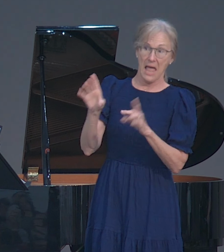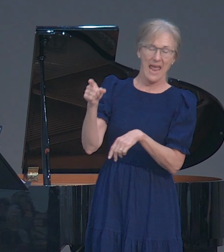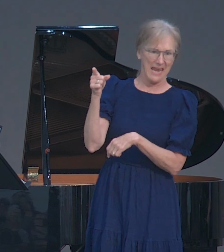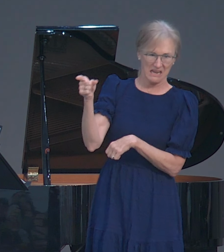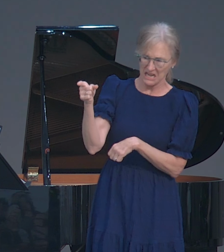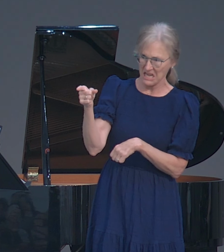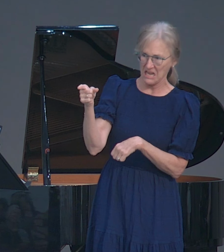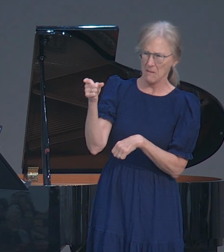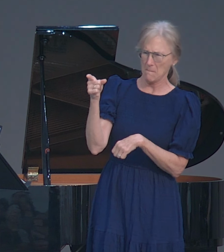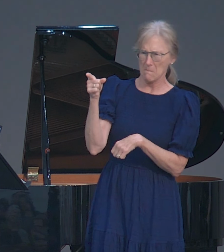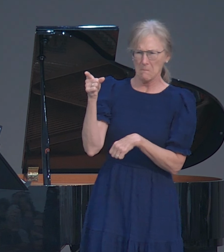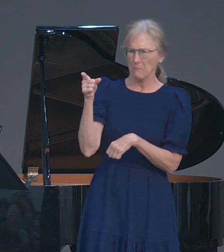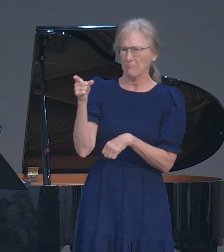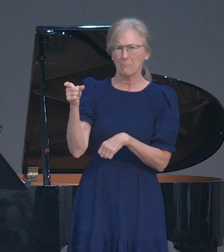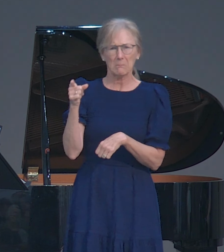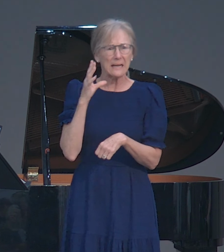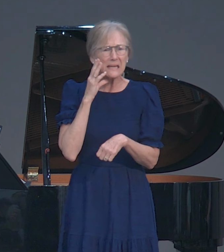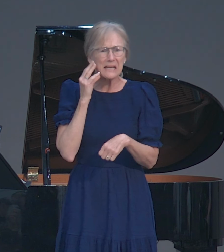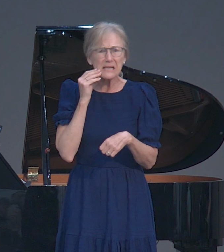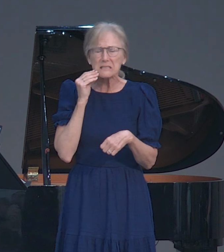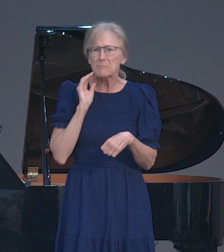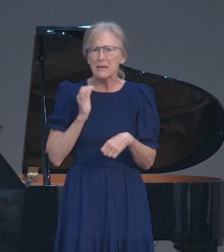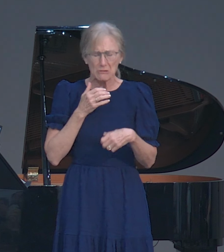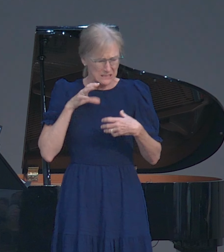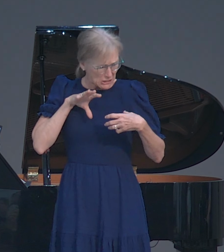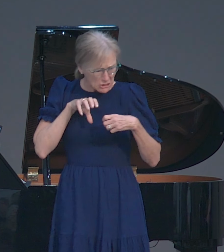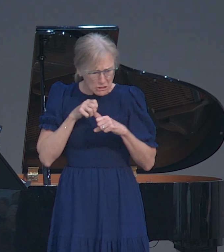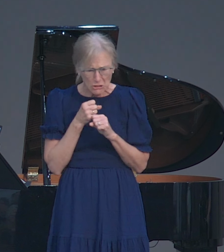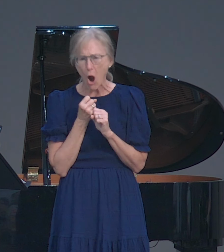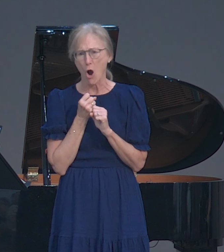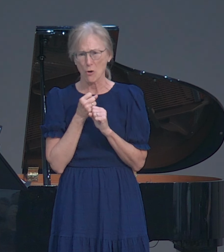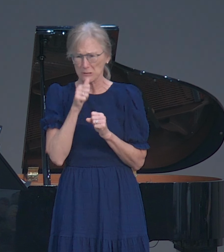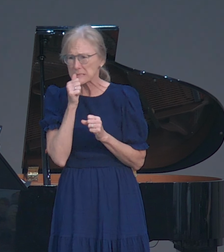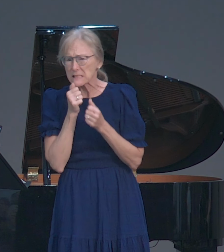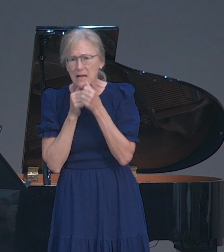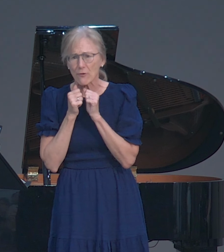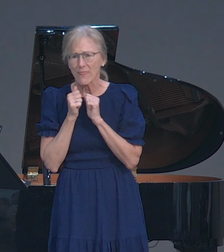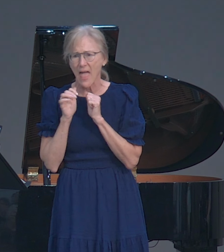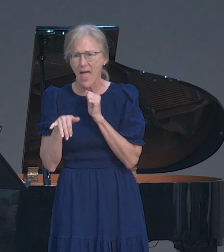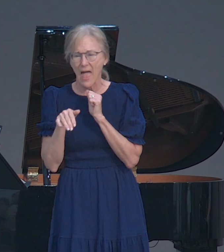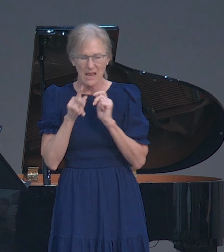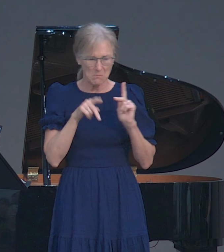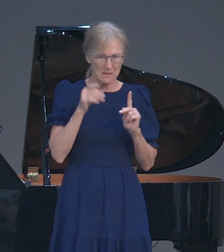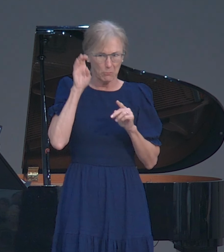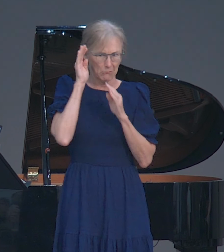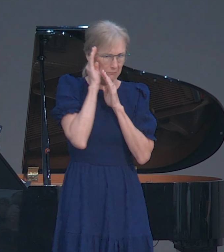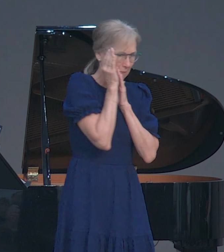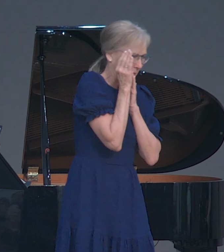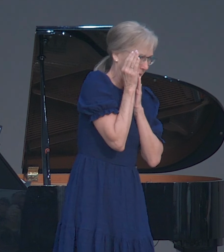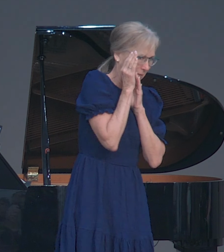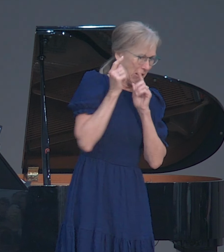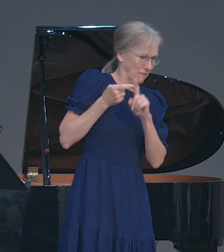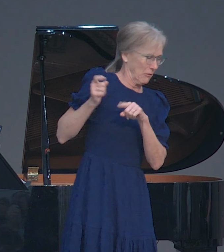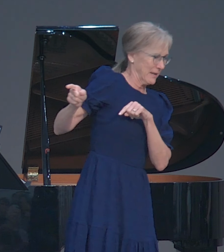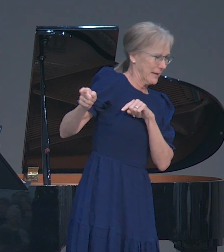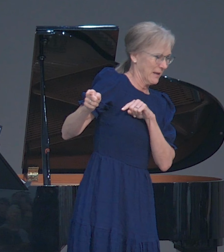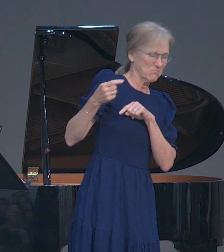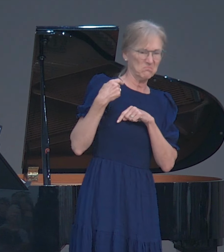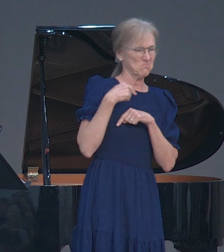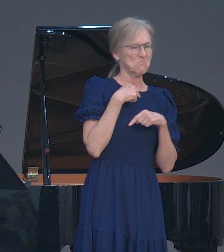of sorrows and acquainted with grief. And as one from whom men hide their faces, he was despised, and we esteemed him